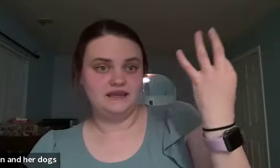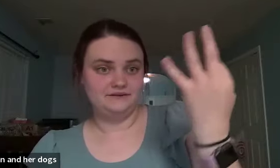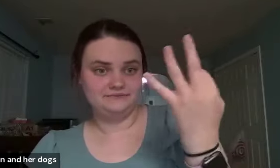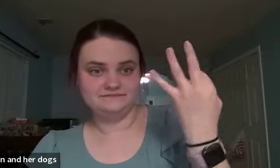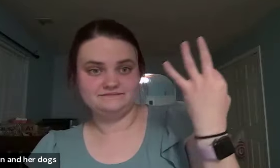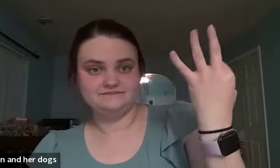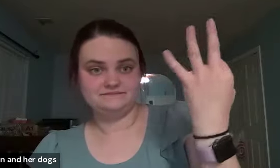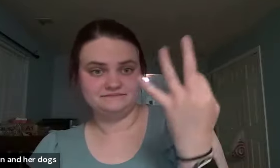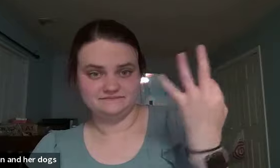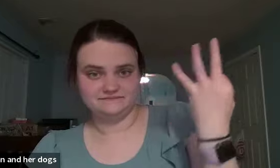Friday,